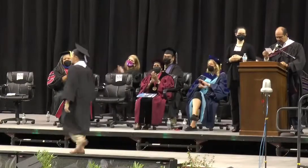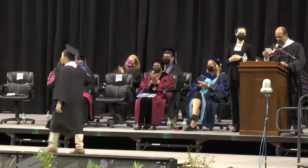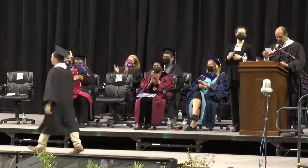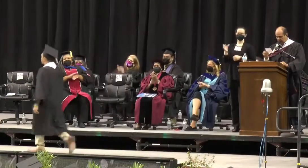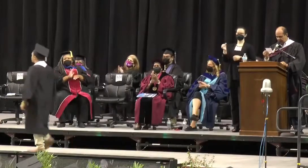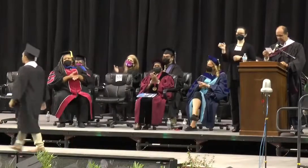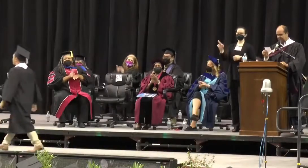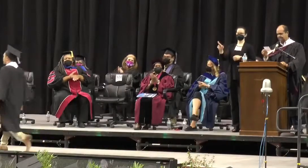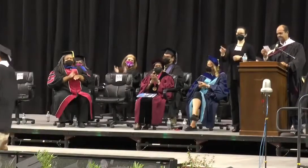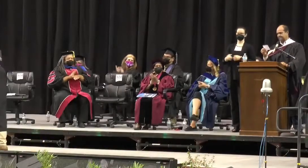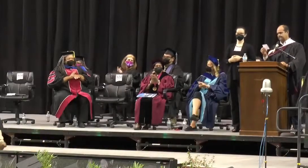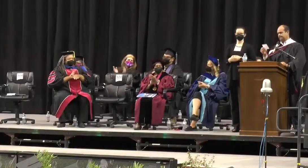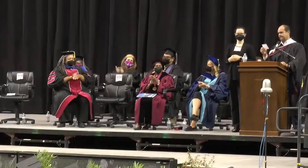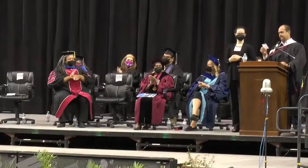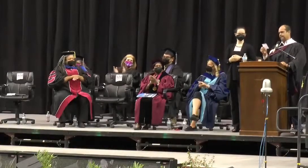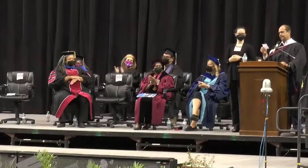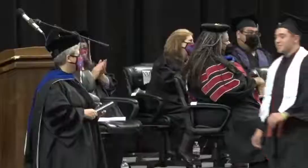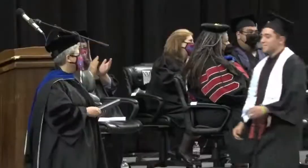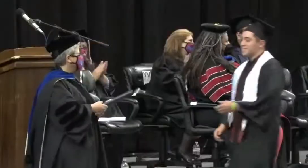Crimson Scholar graduate.